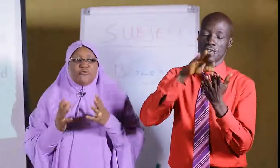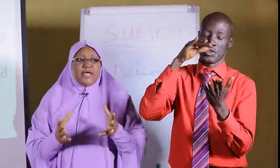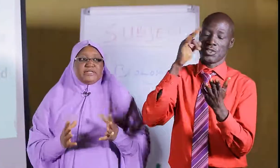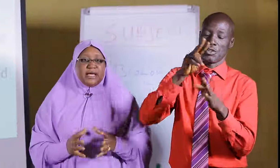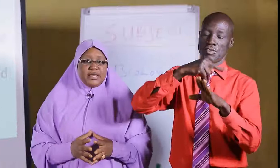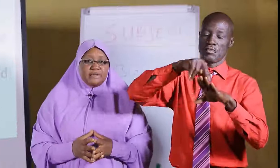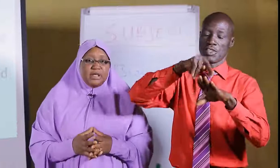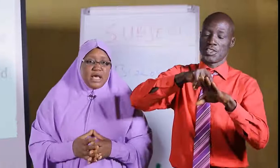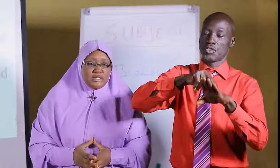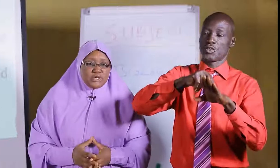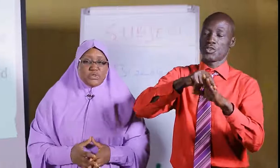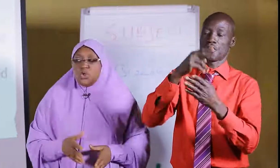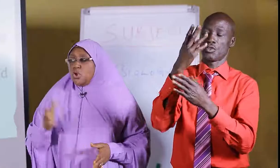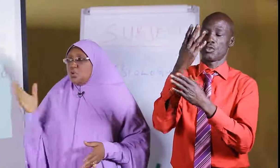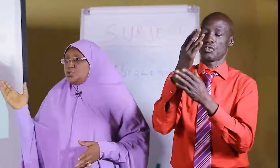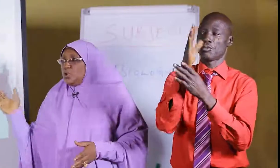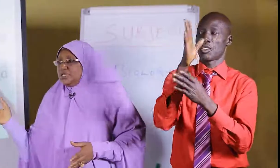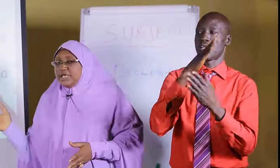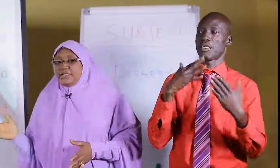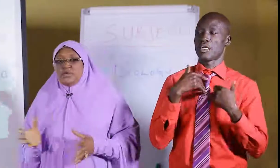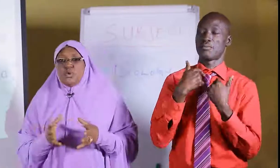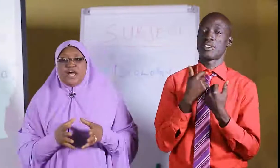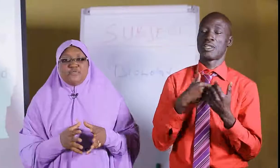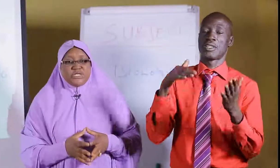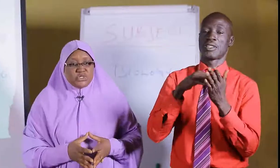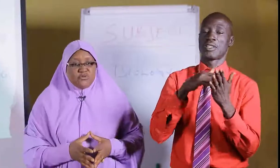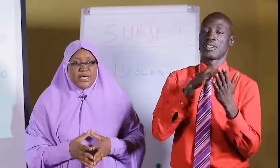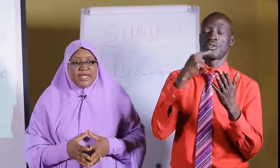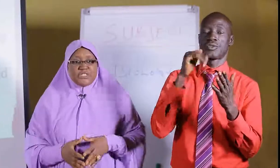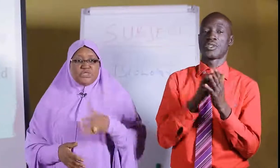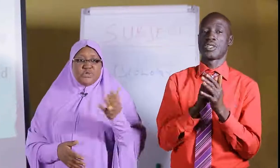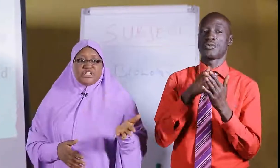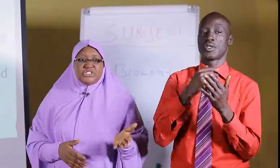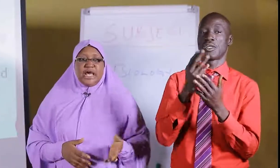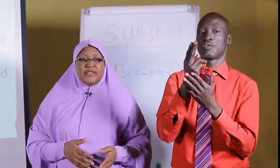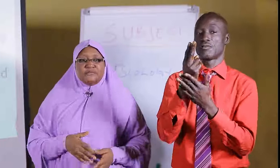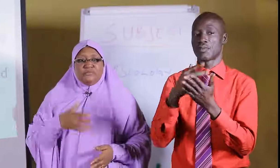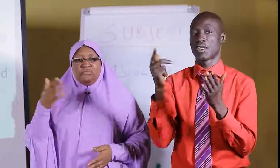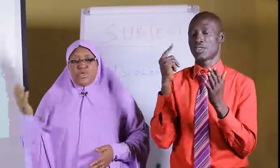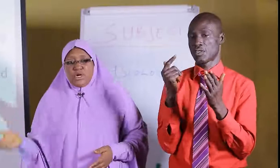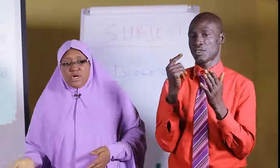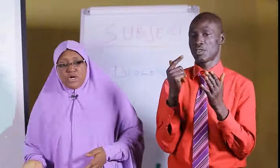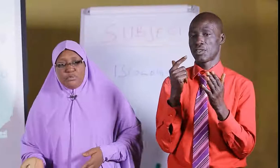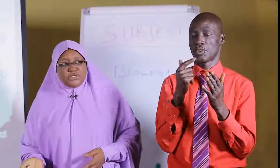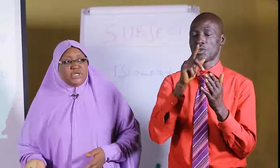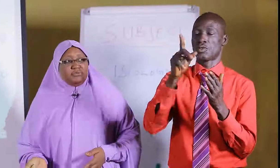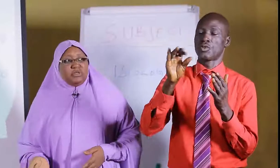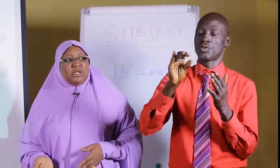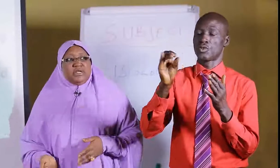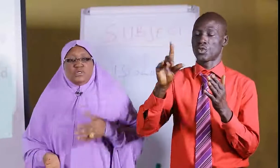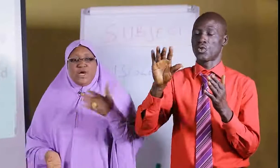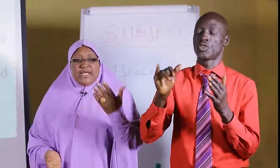study of plants and animals. Also, we said we have branches of biology, zoology, and